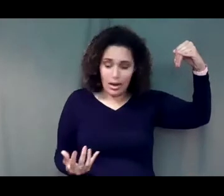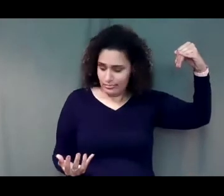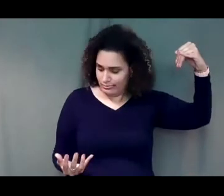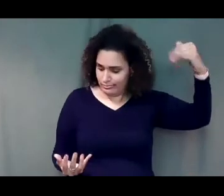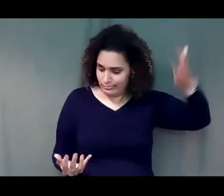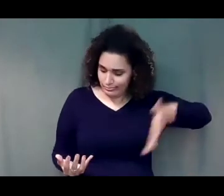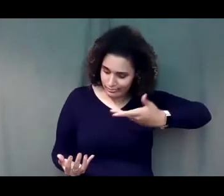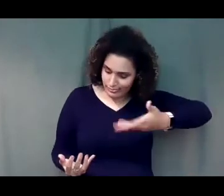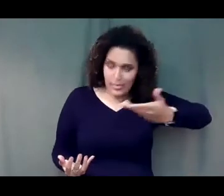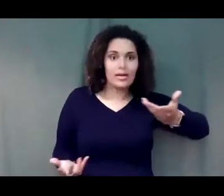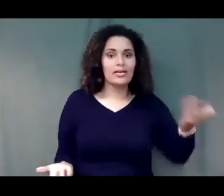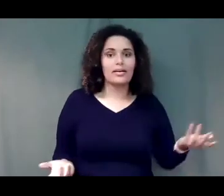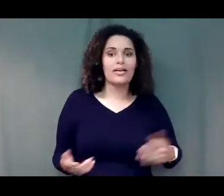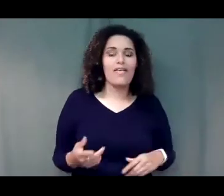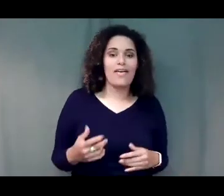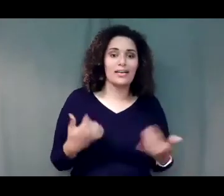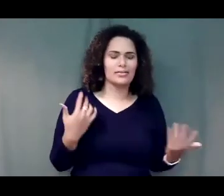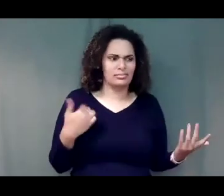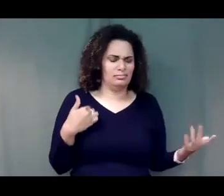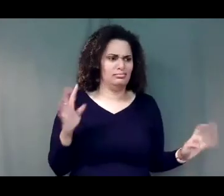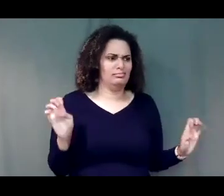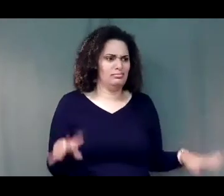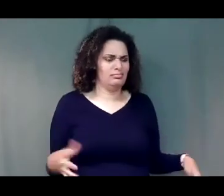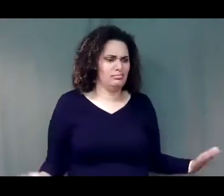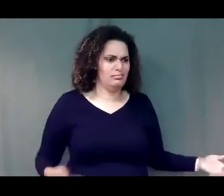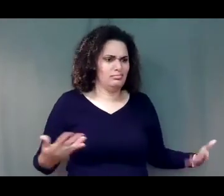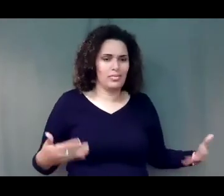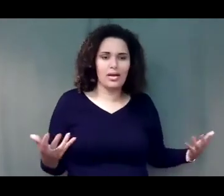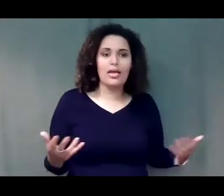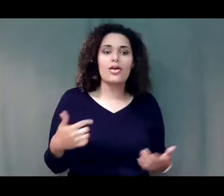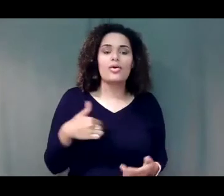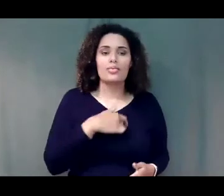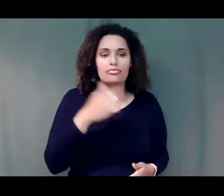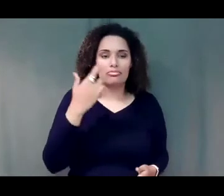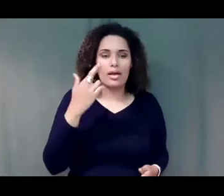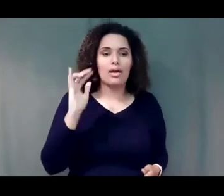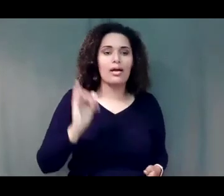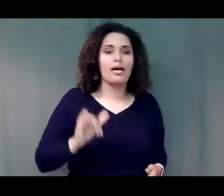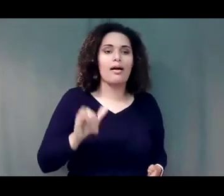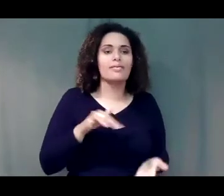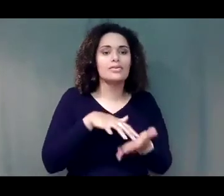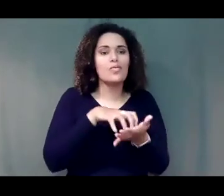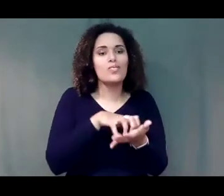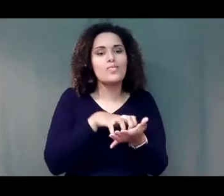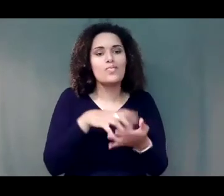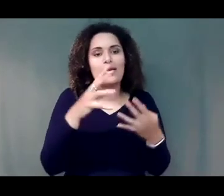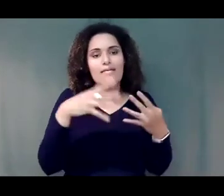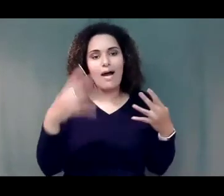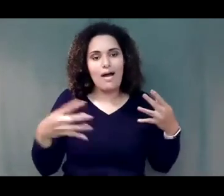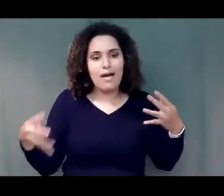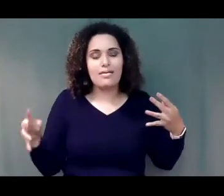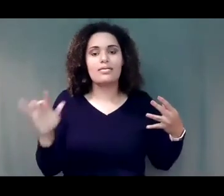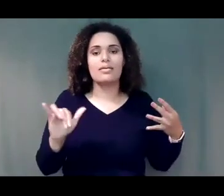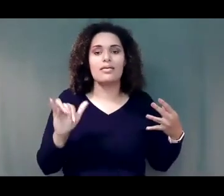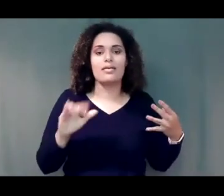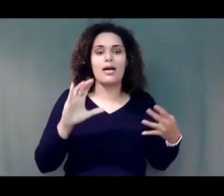And it confounded us for years. And finally, we just realized, wait a minute, this is a weak vine. And so we started putting